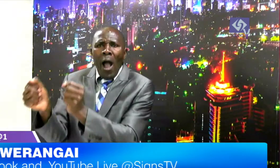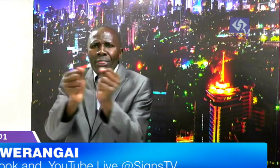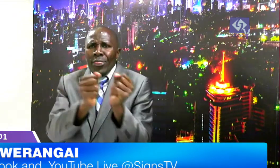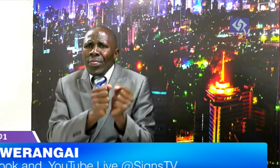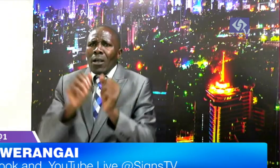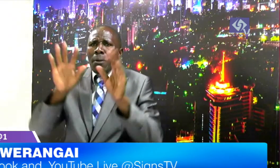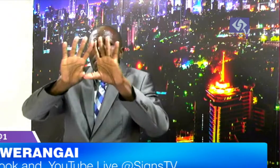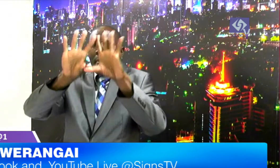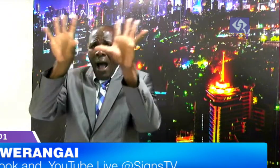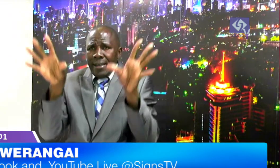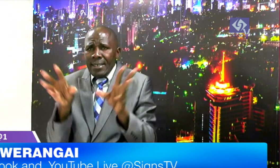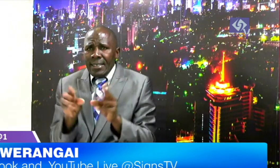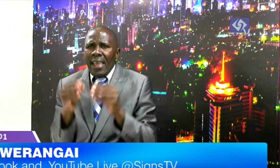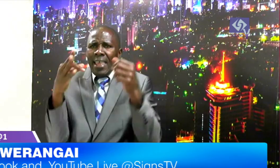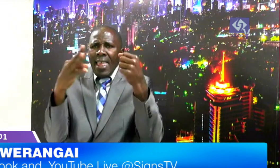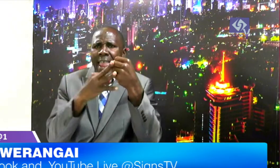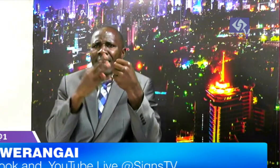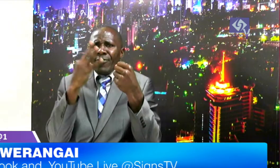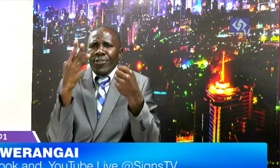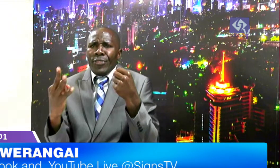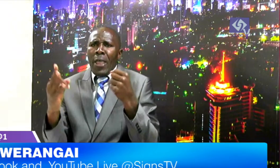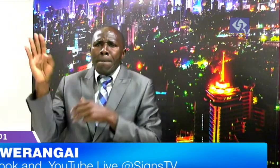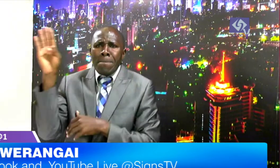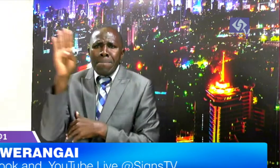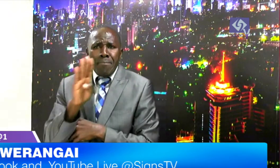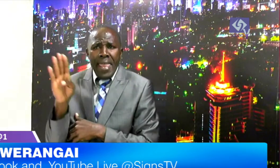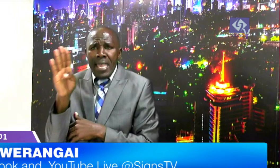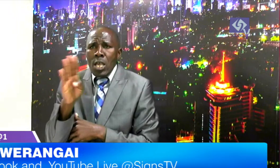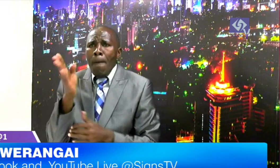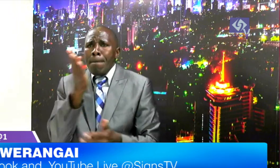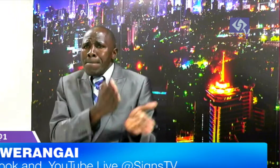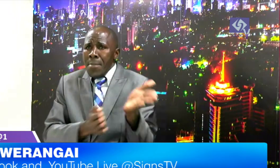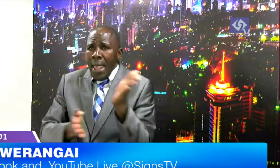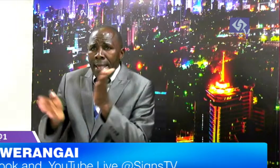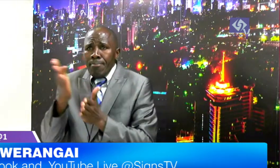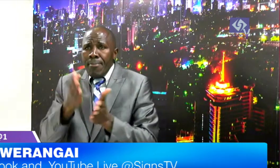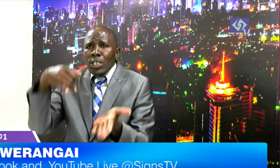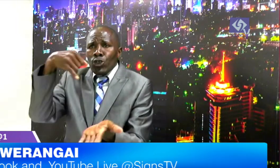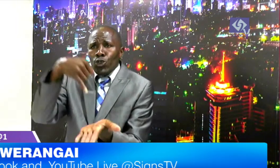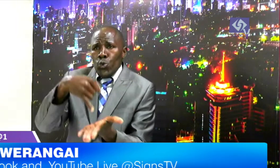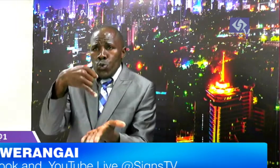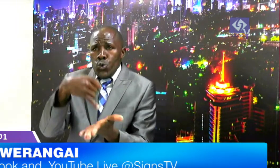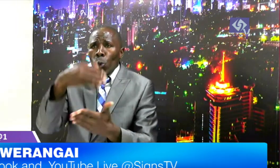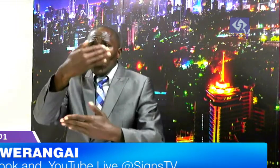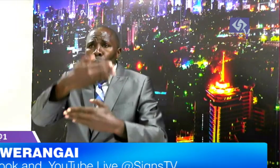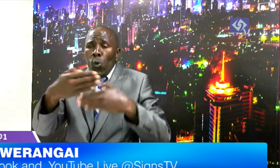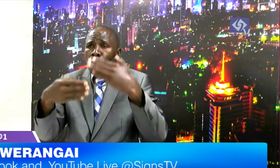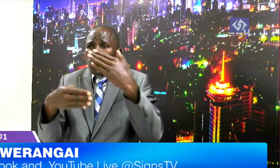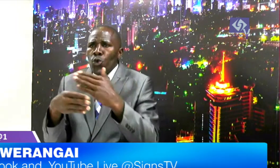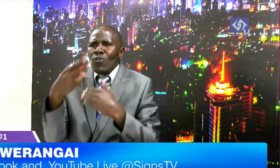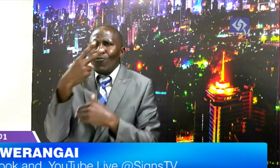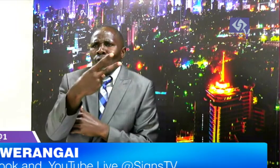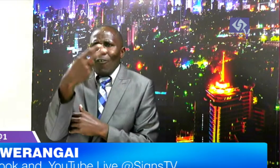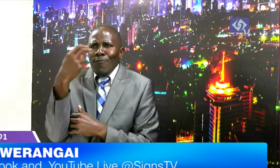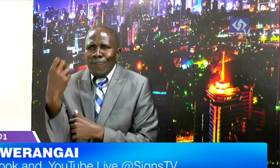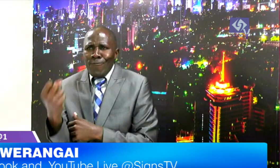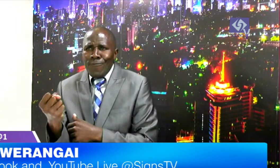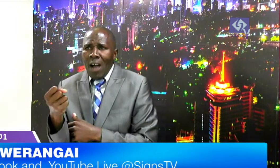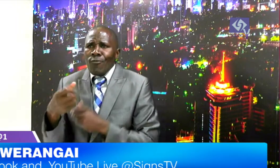both irrigation and household use. With a budget of 83 billion,